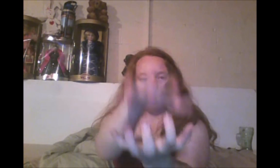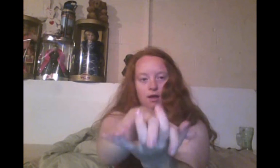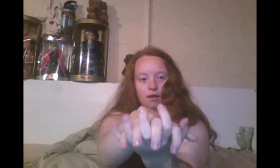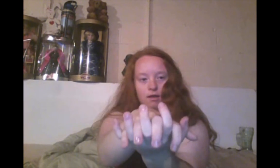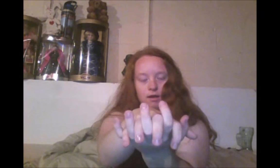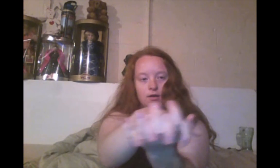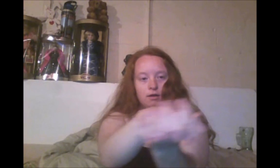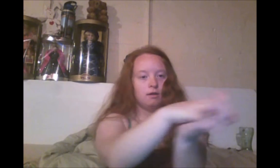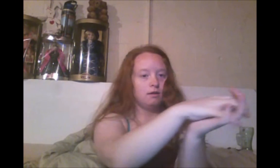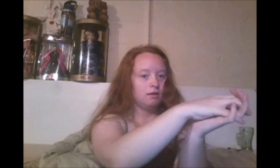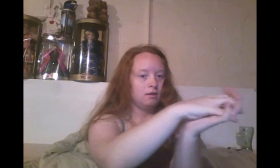Alligator.